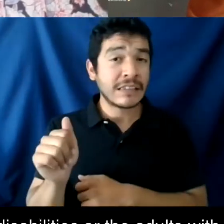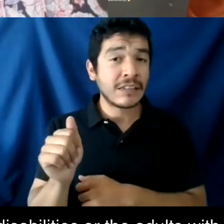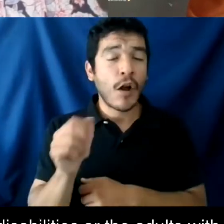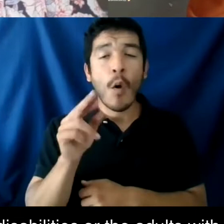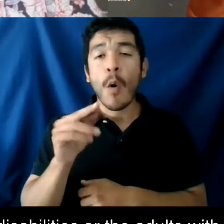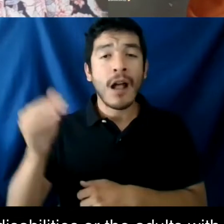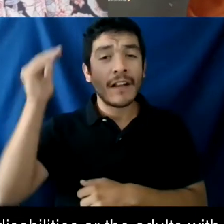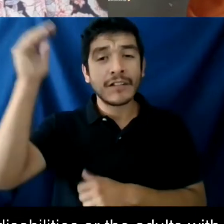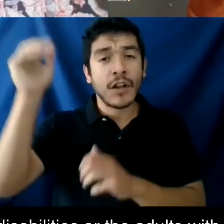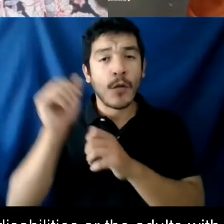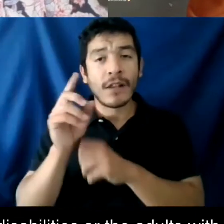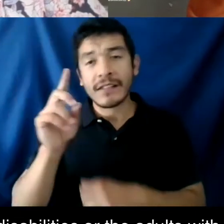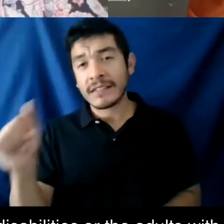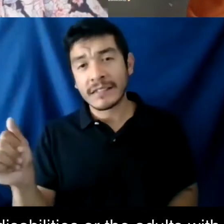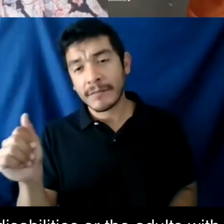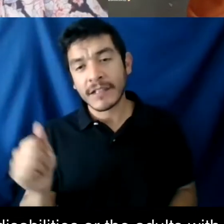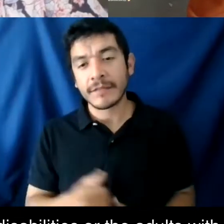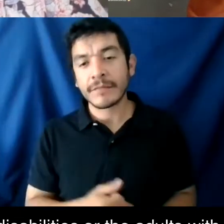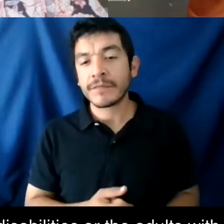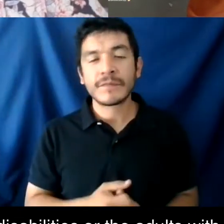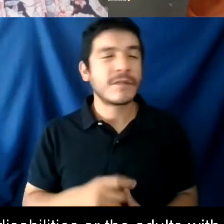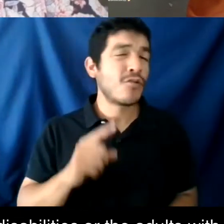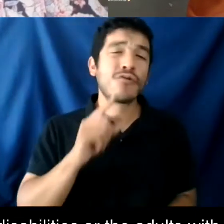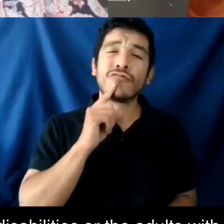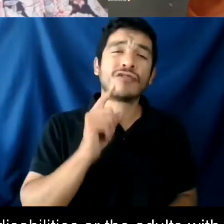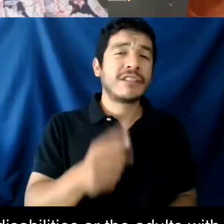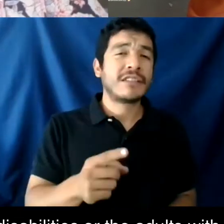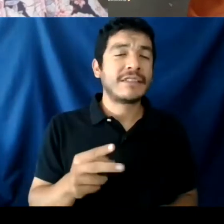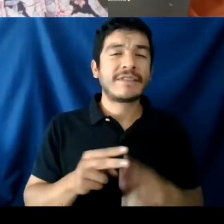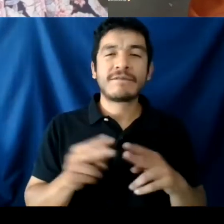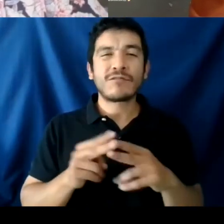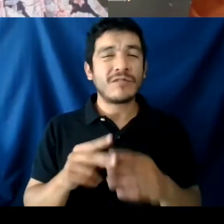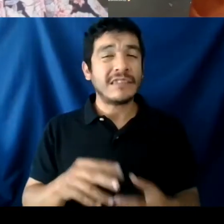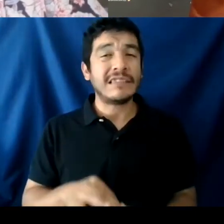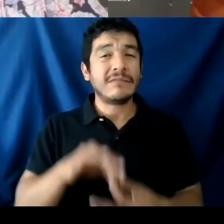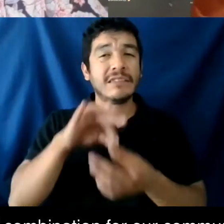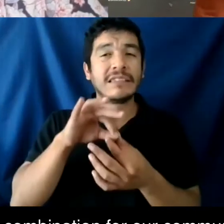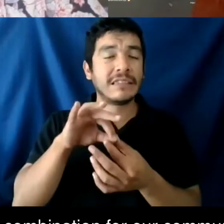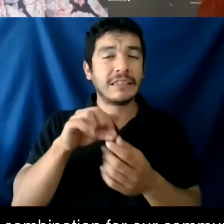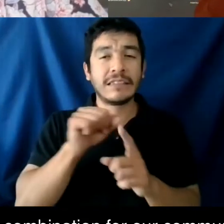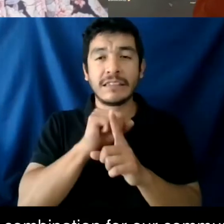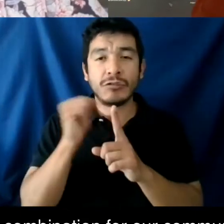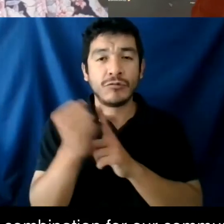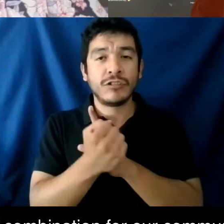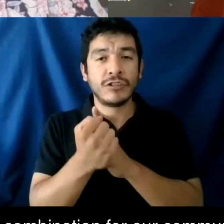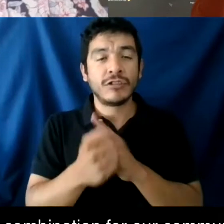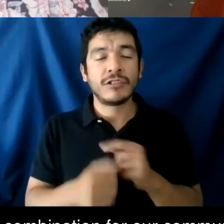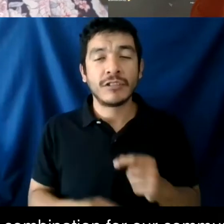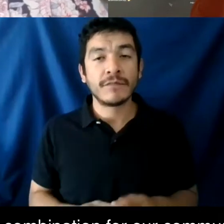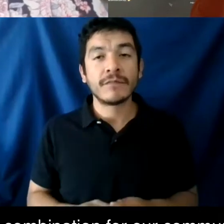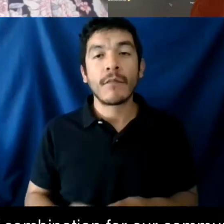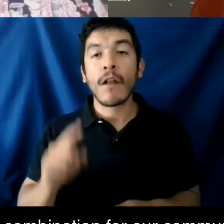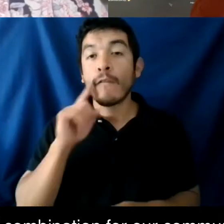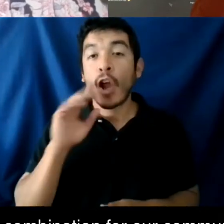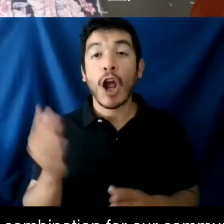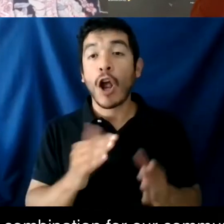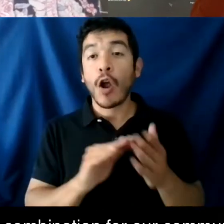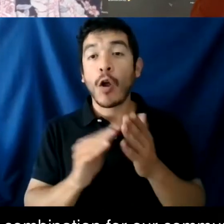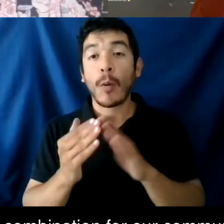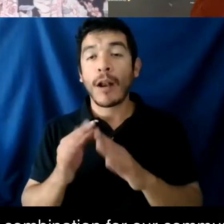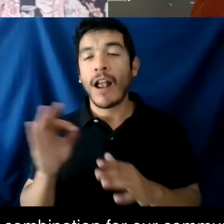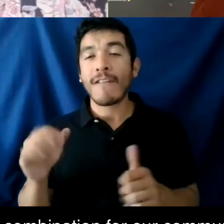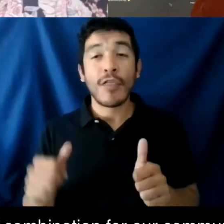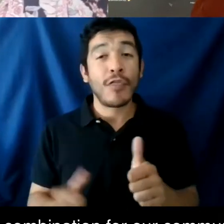with disabilities. So it's really a very unique kind of combination for our community of